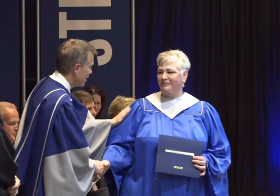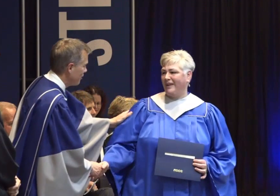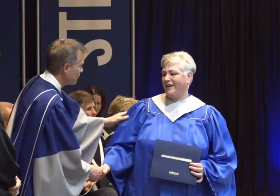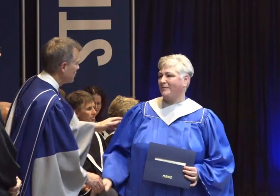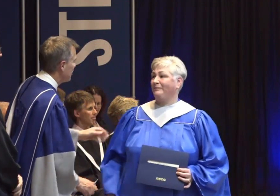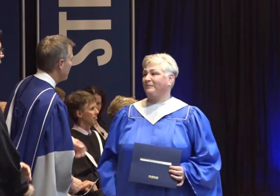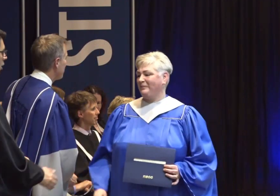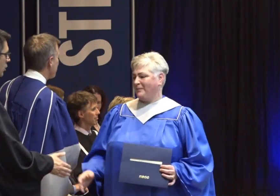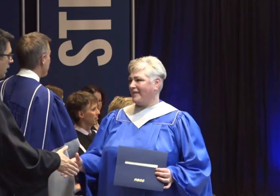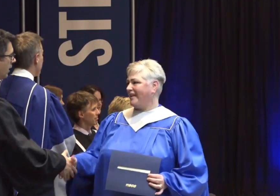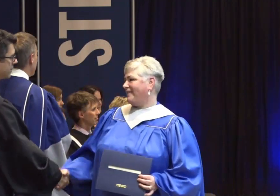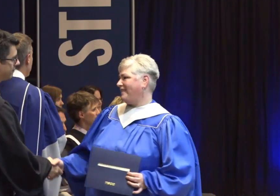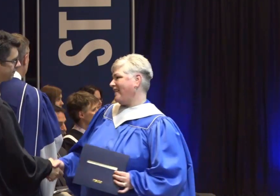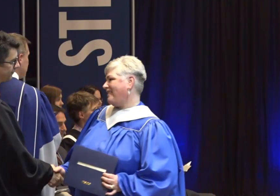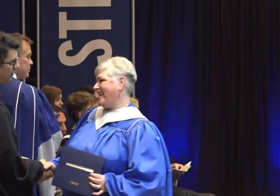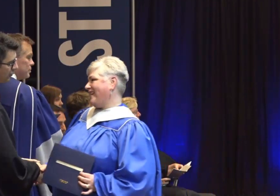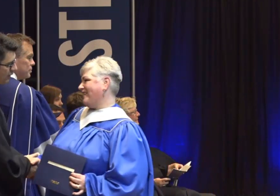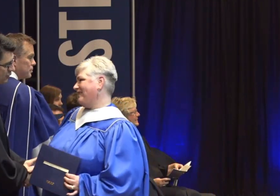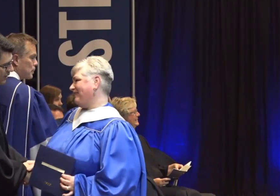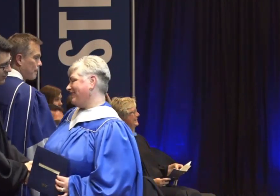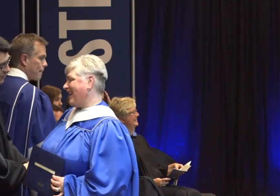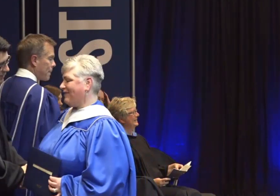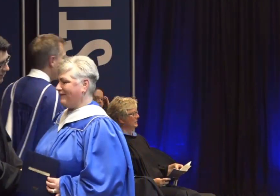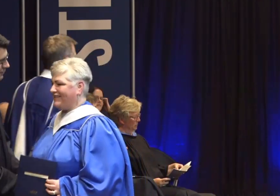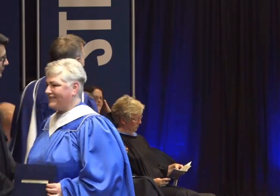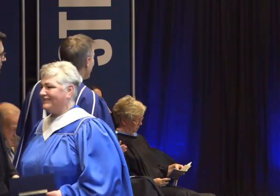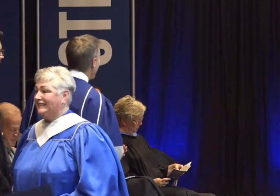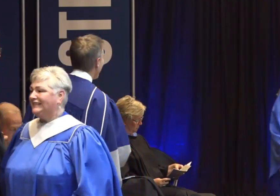Krista Dixon, honors.